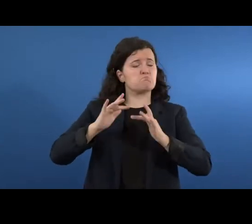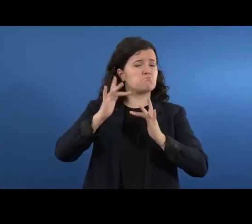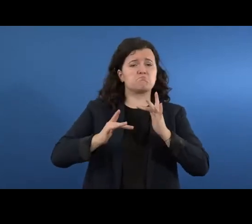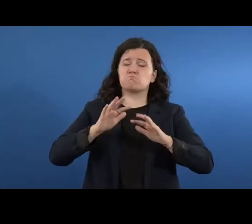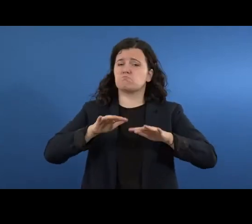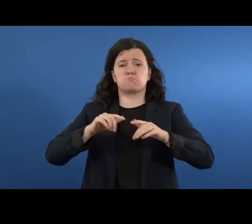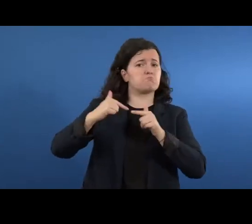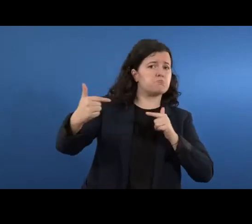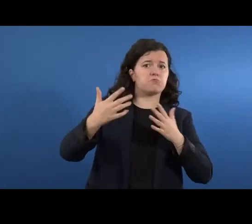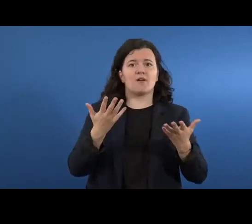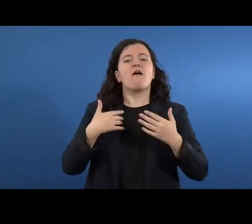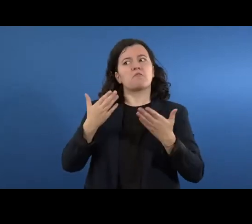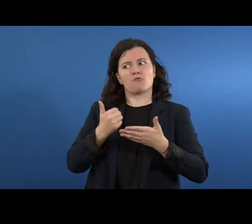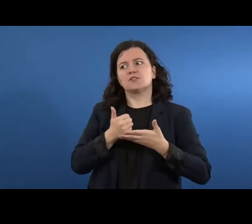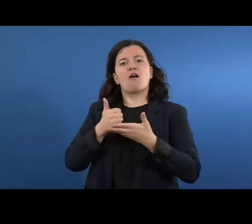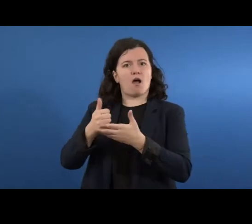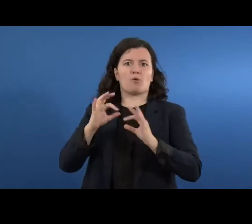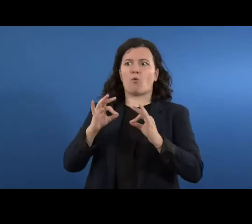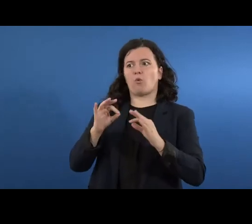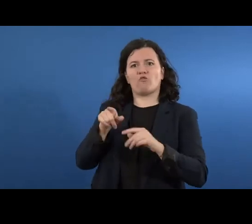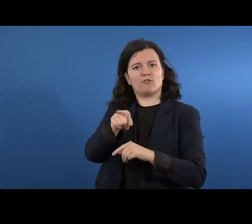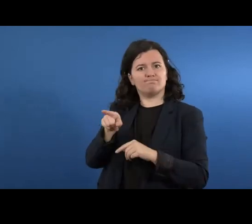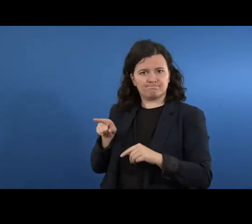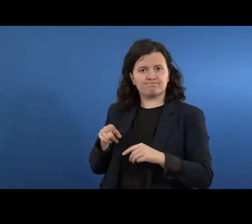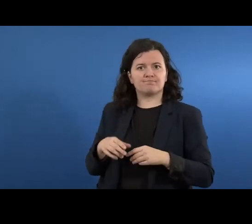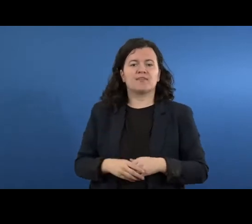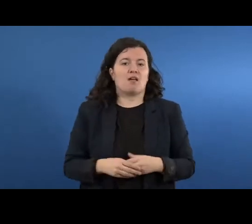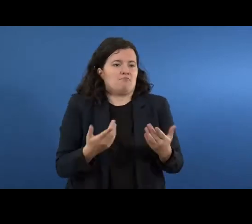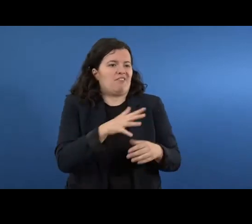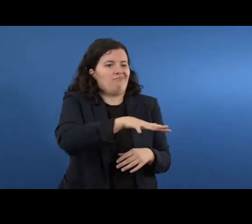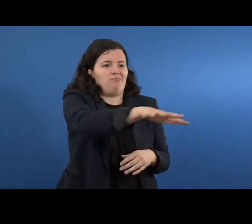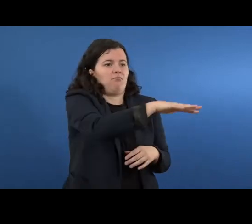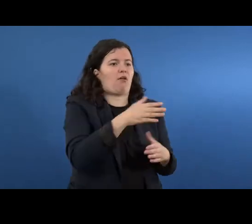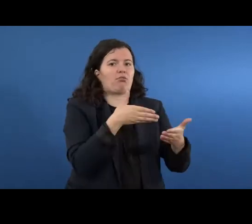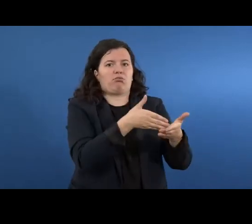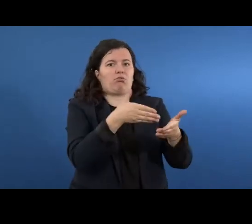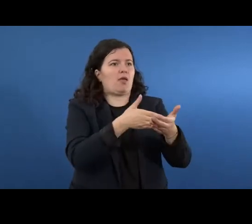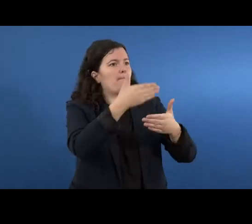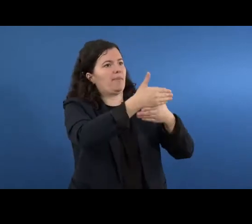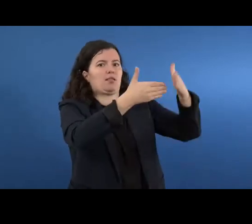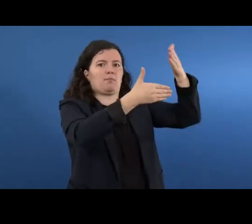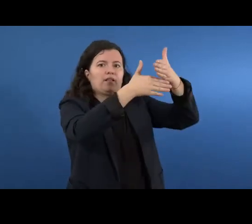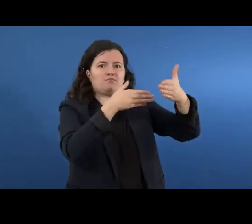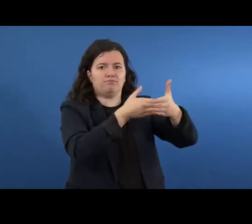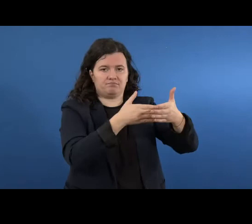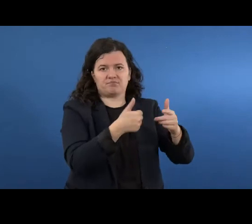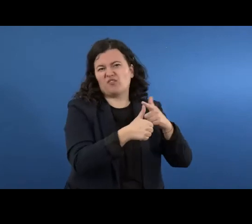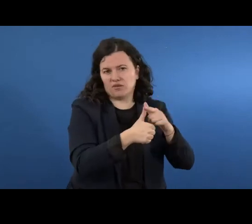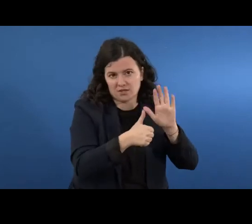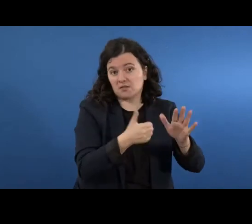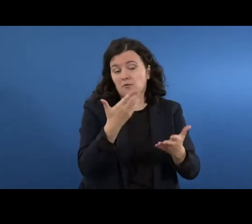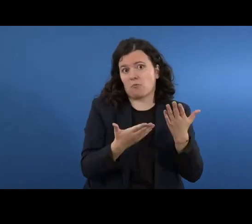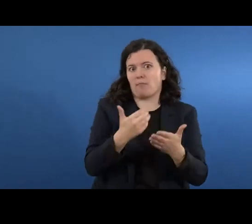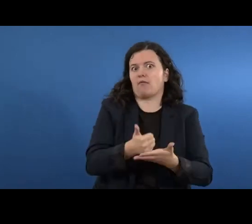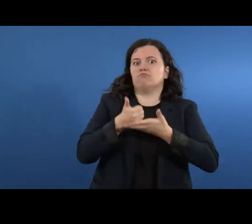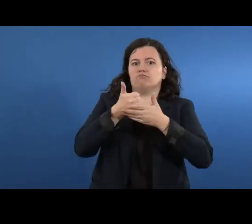or navigating quite inaccessible workplaces, but also some of the less obvious barriers,